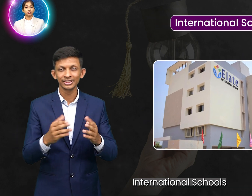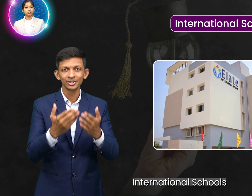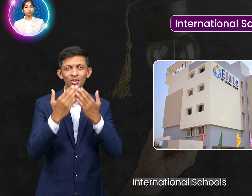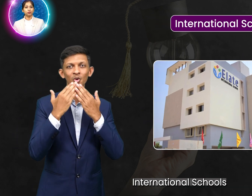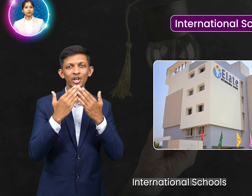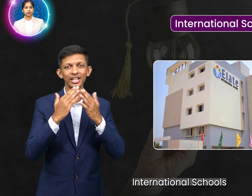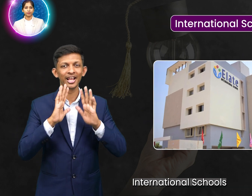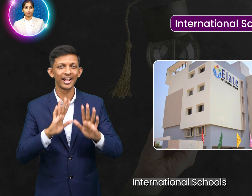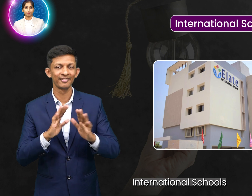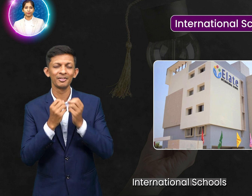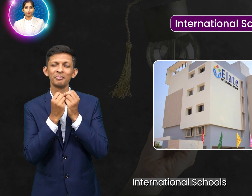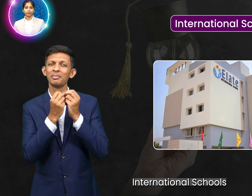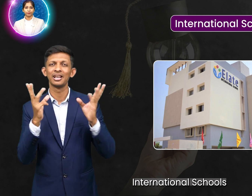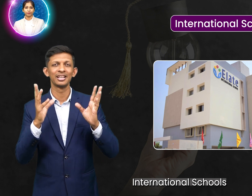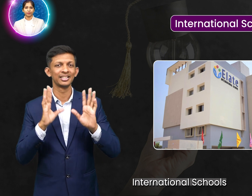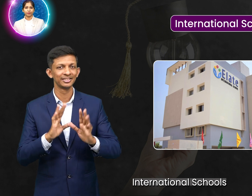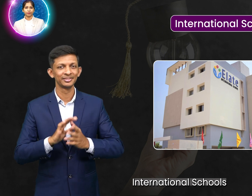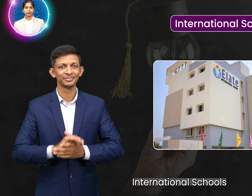International schools.